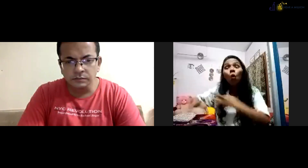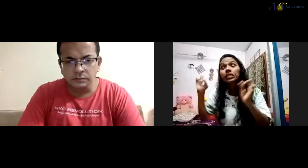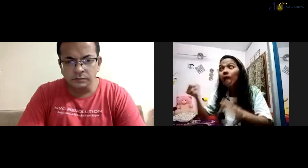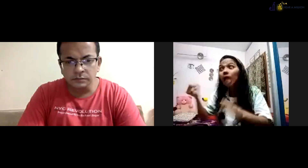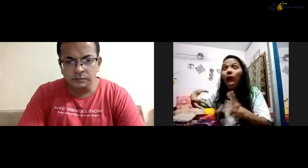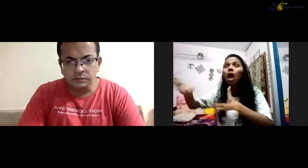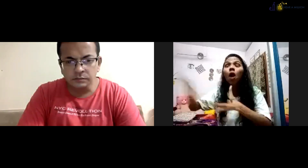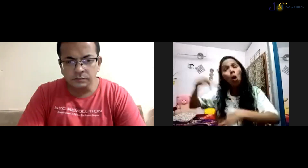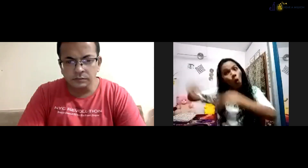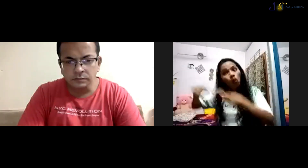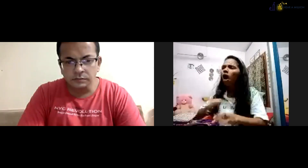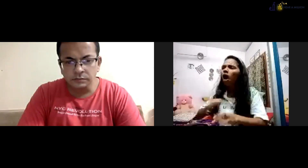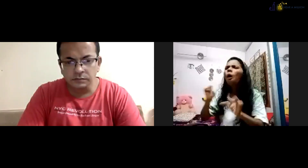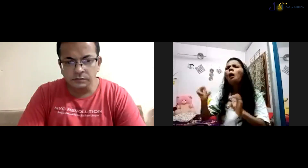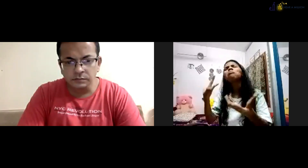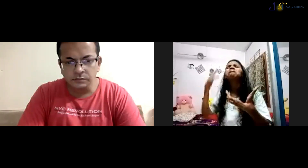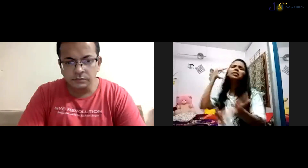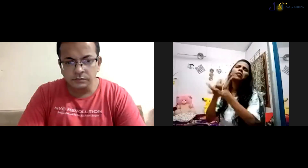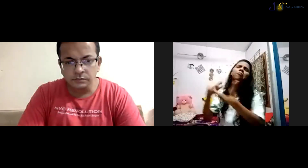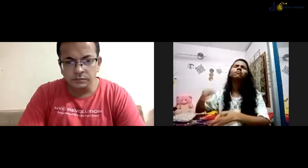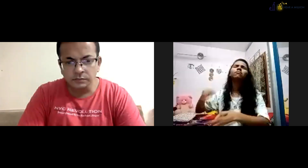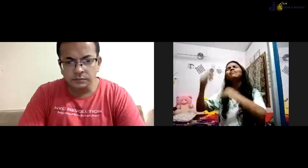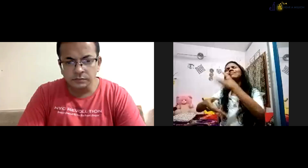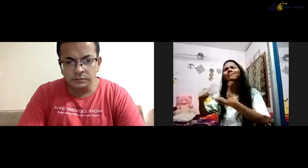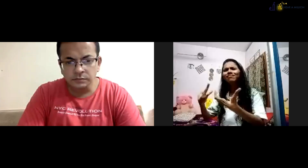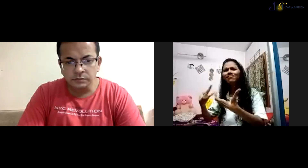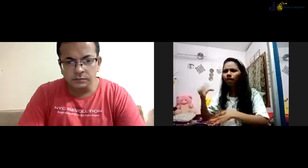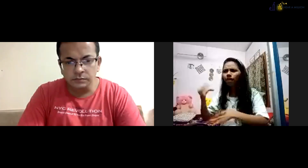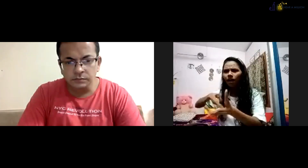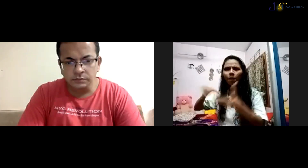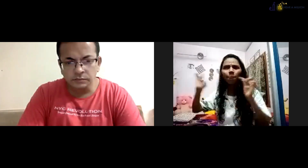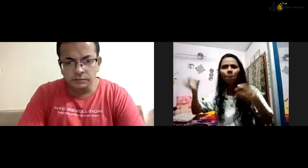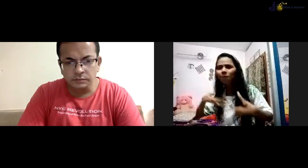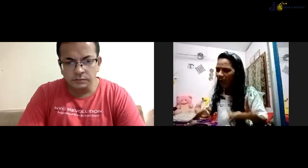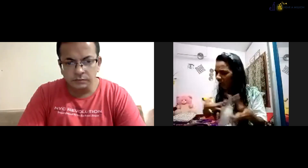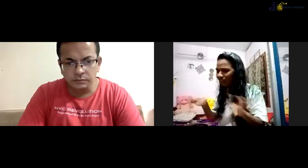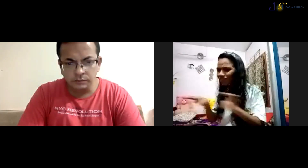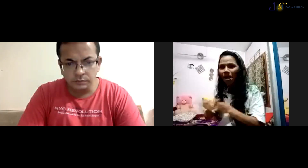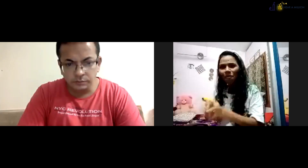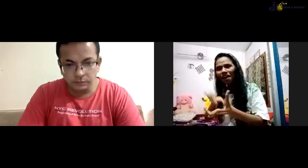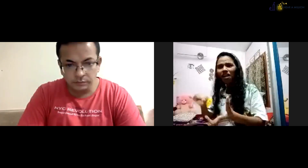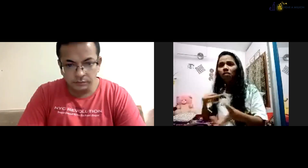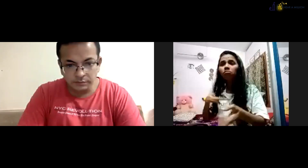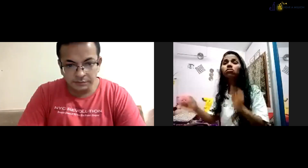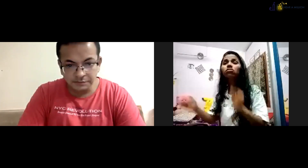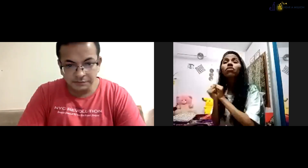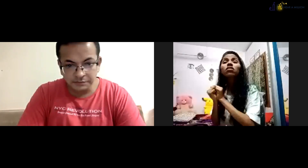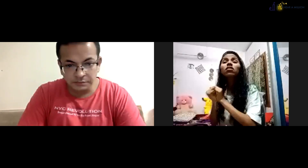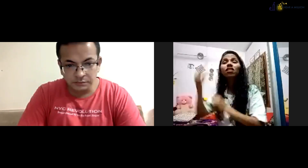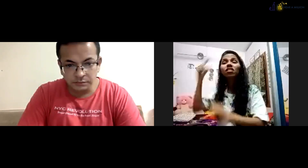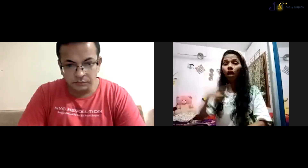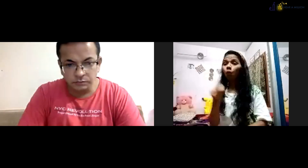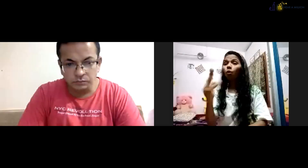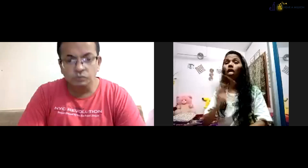actually, for me, that was not the issue. I was just thinking that, yeah, that could be the way for me. I